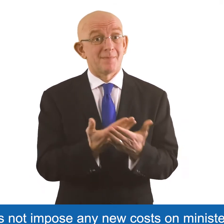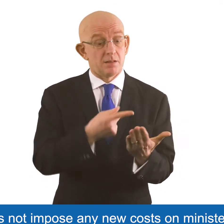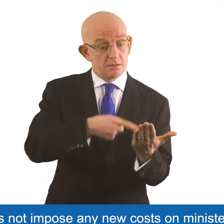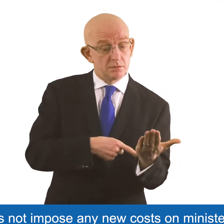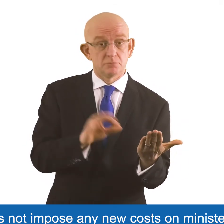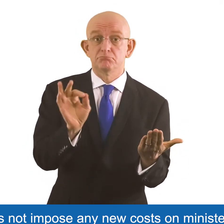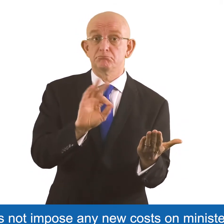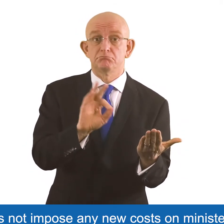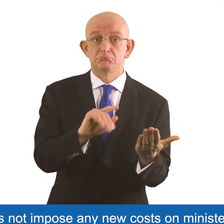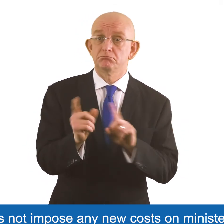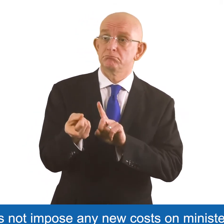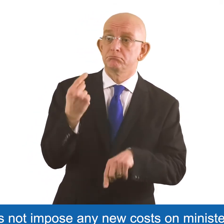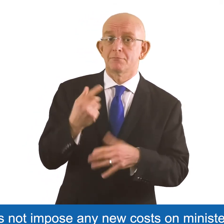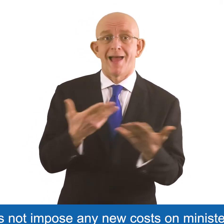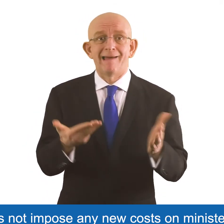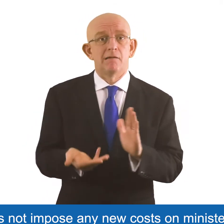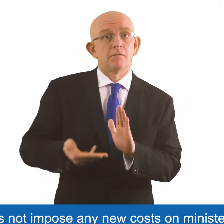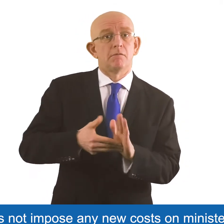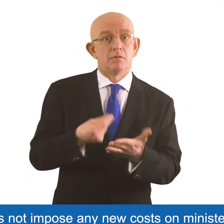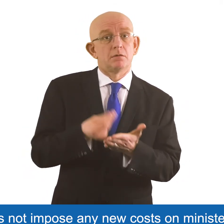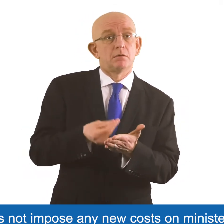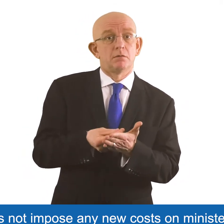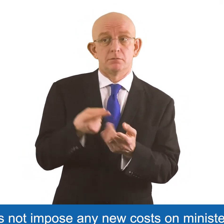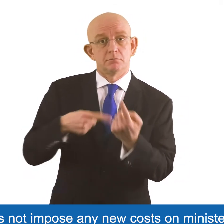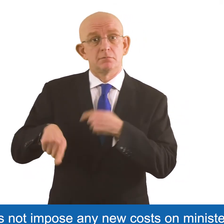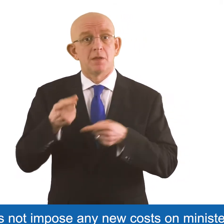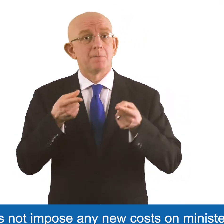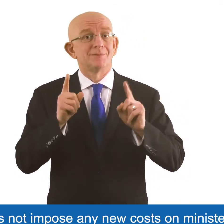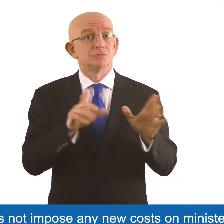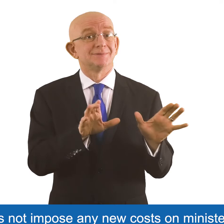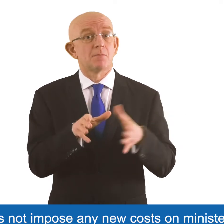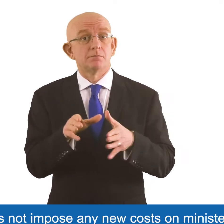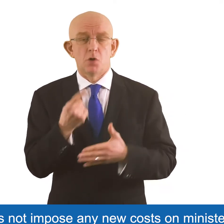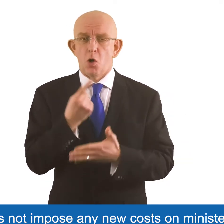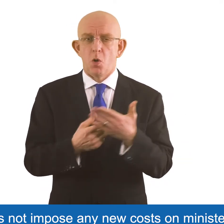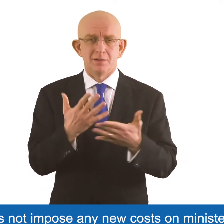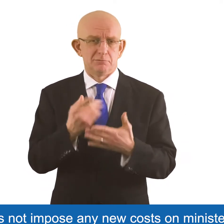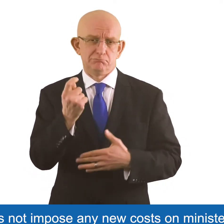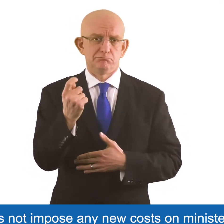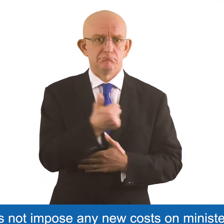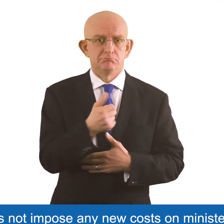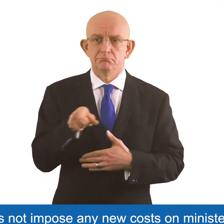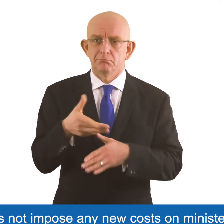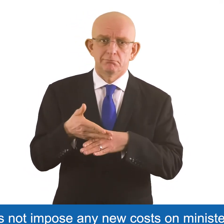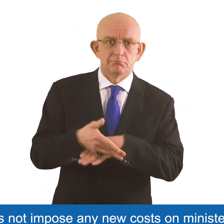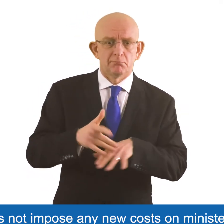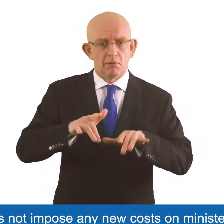44. The bill does not impose any new costs on ministerial departments other than minor administrative